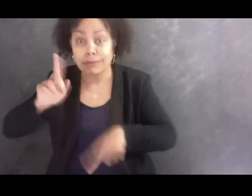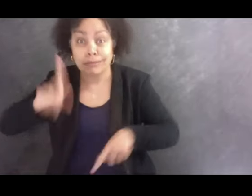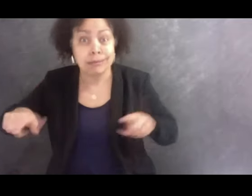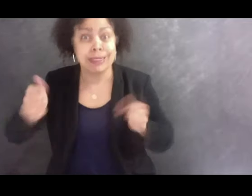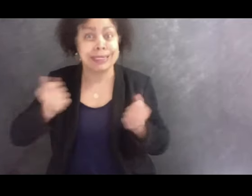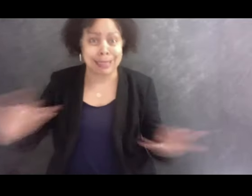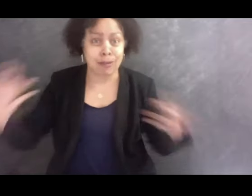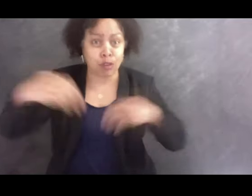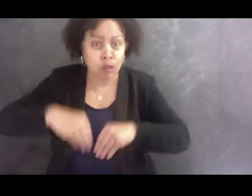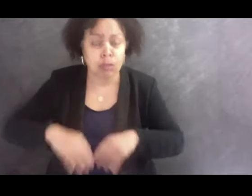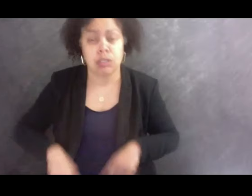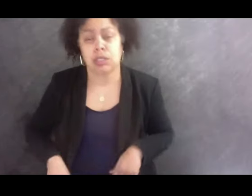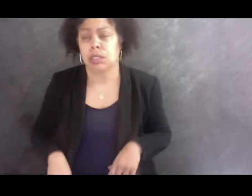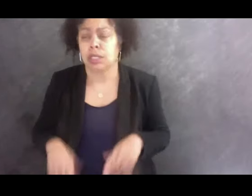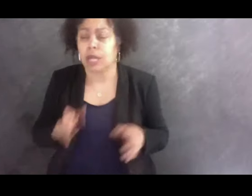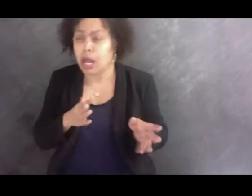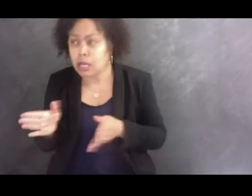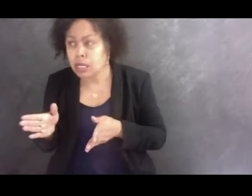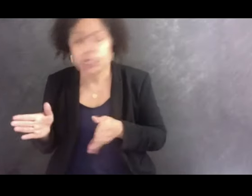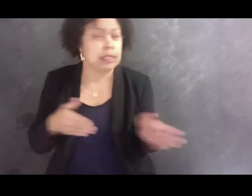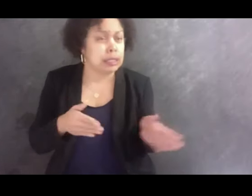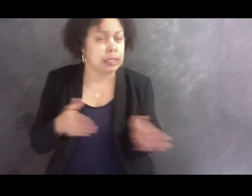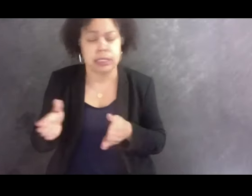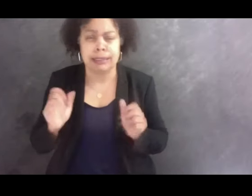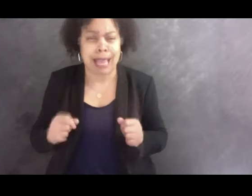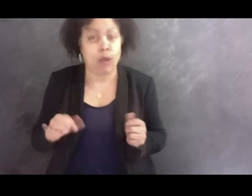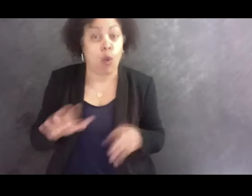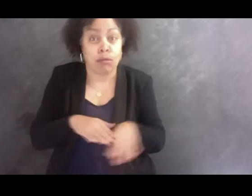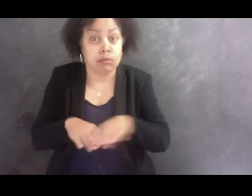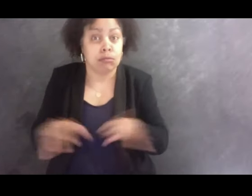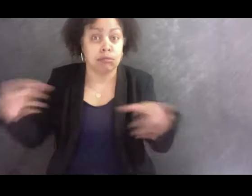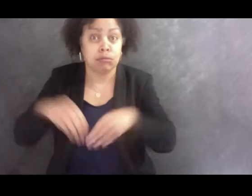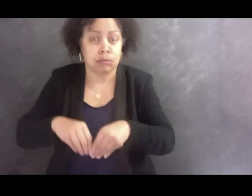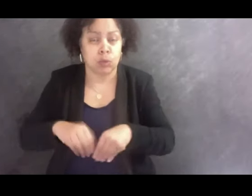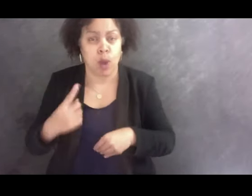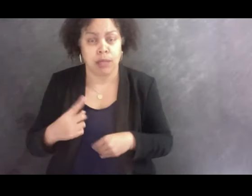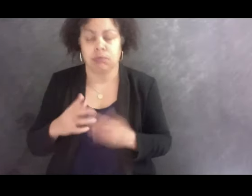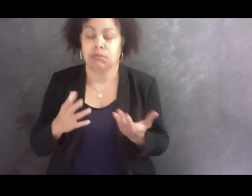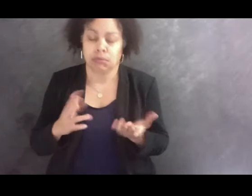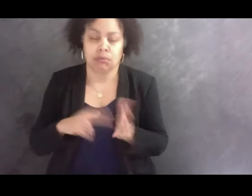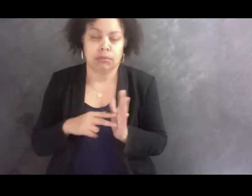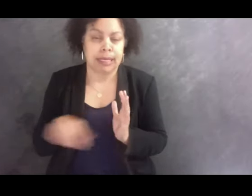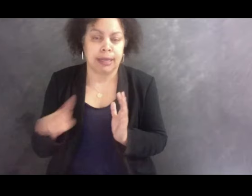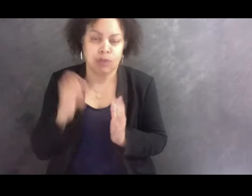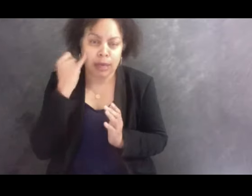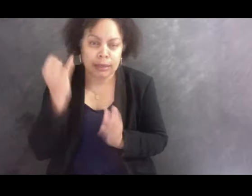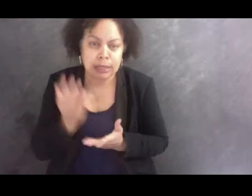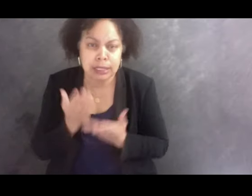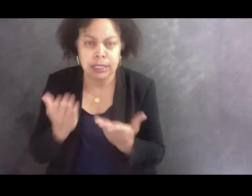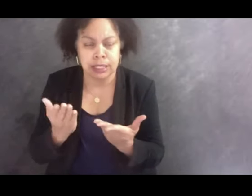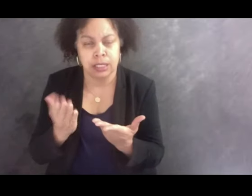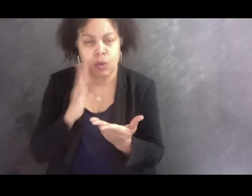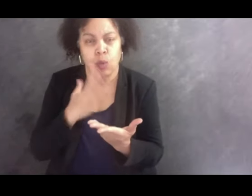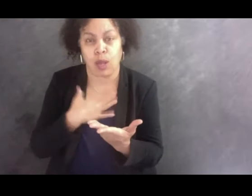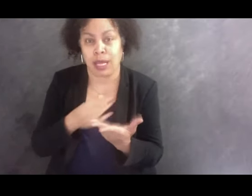multidisciplinary, anti-disciplinary, interdisciplinary. So if what you are proposing is something that you want to be evaluated as a